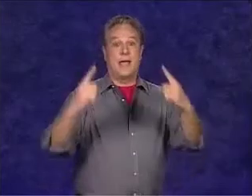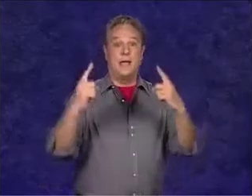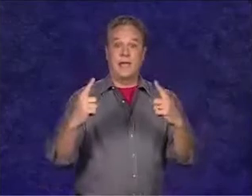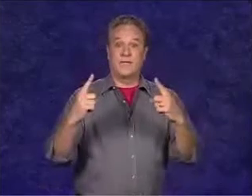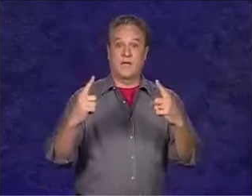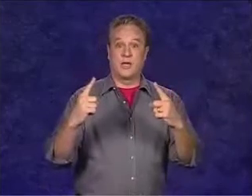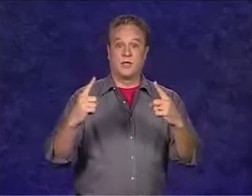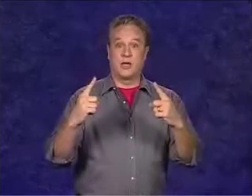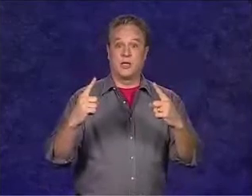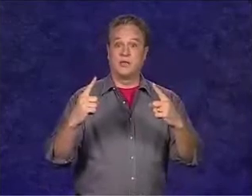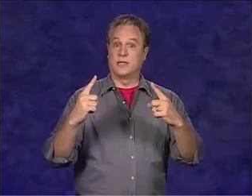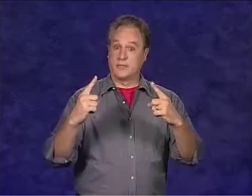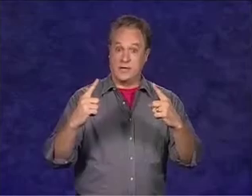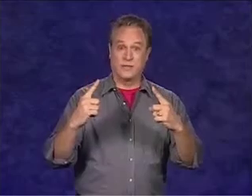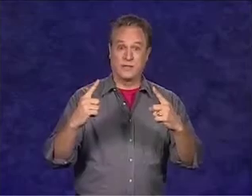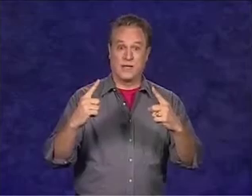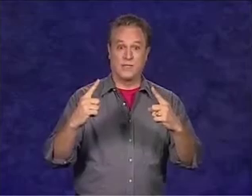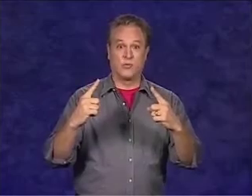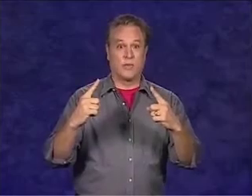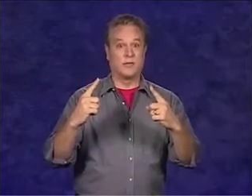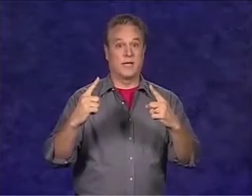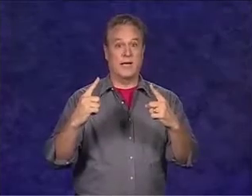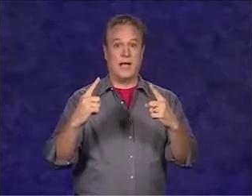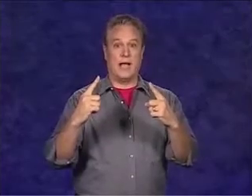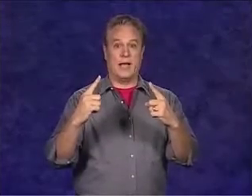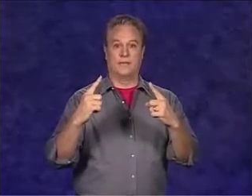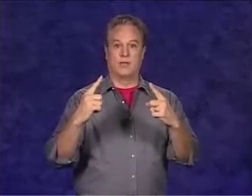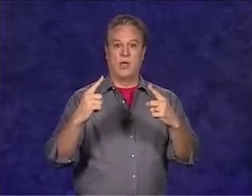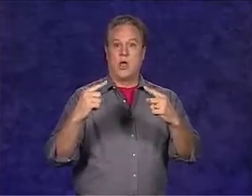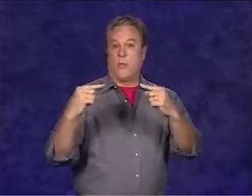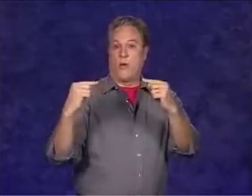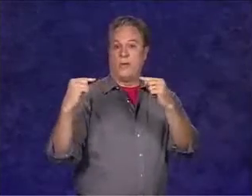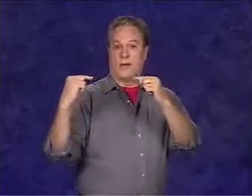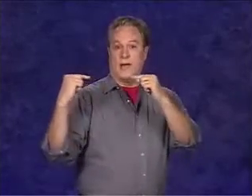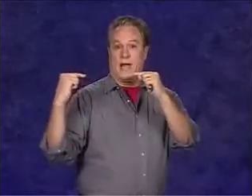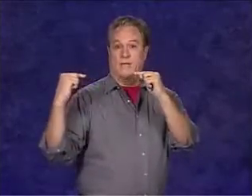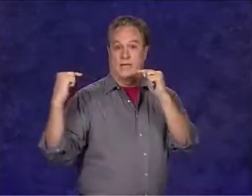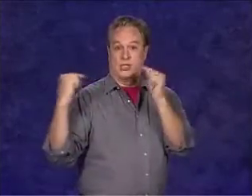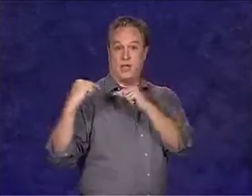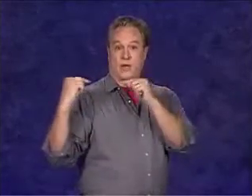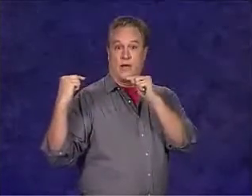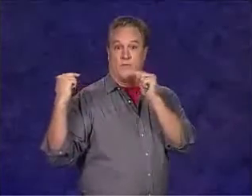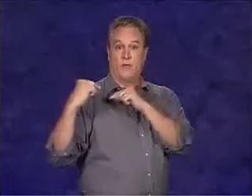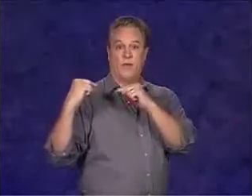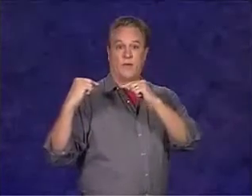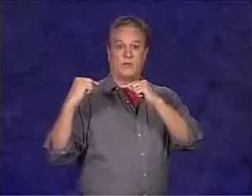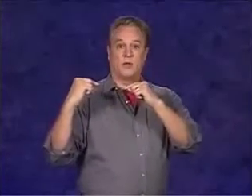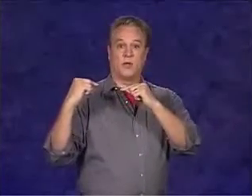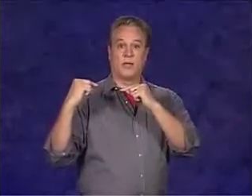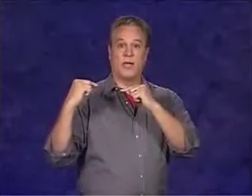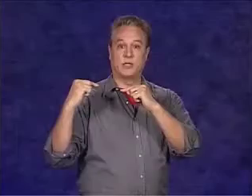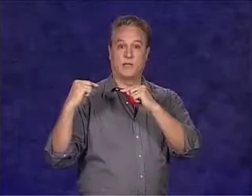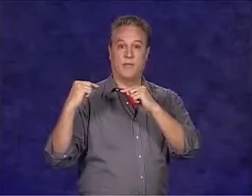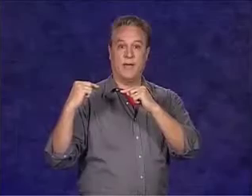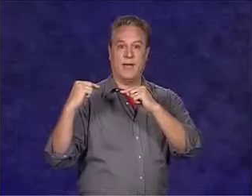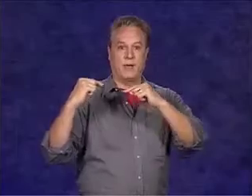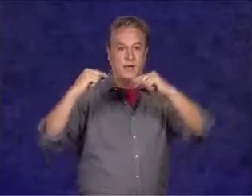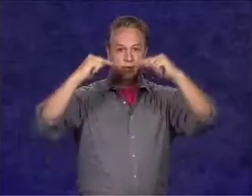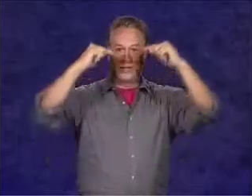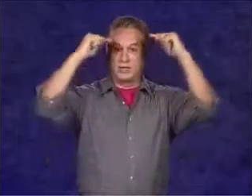Index fingers are used in several signs to represent knives. Point knives at each other and move them to the location of the pain, such as the head